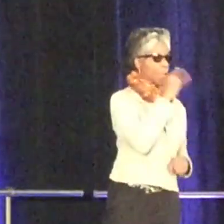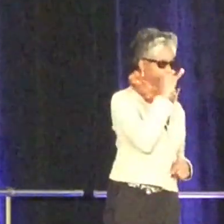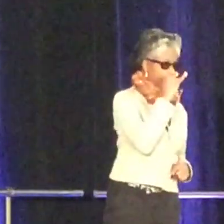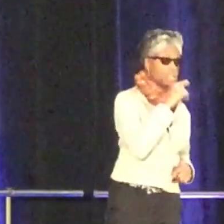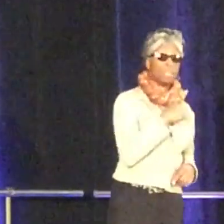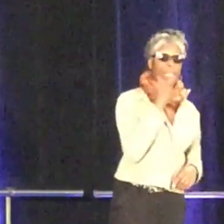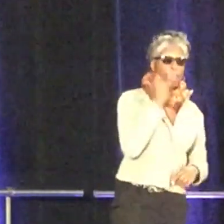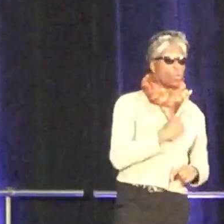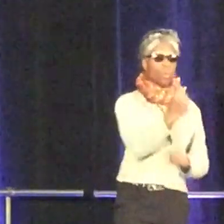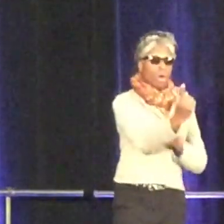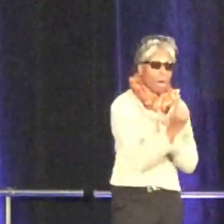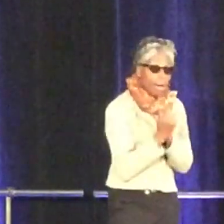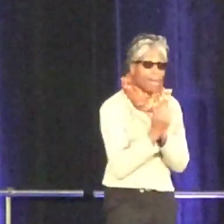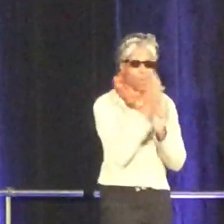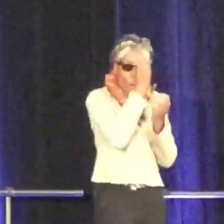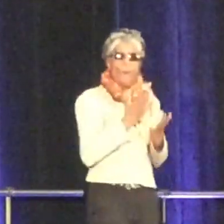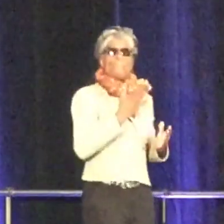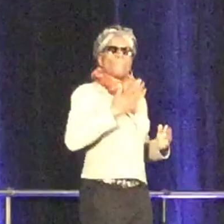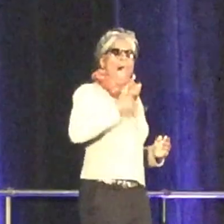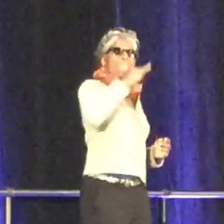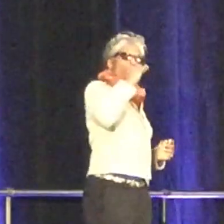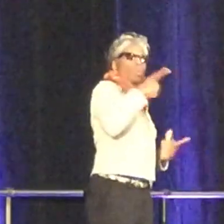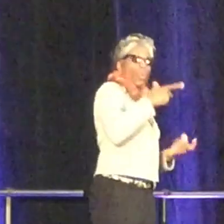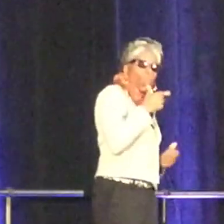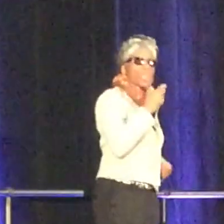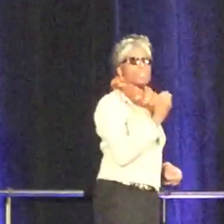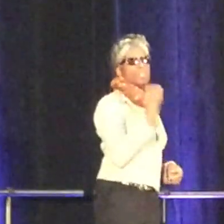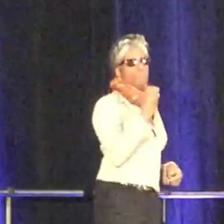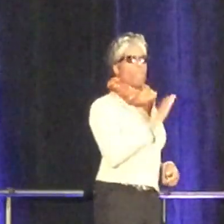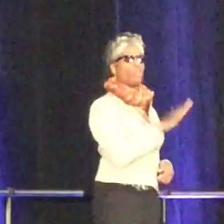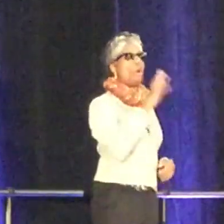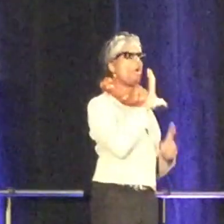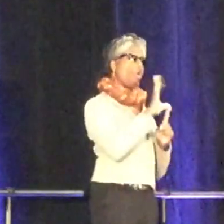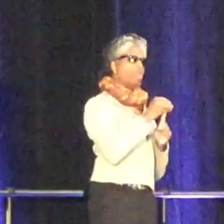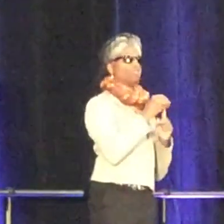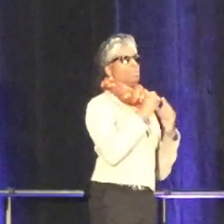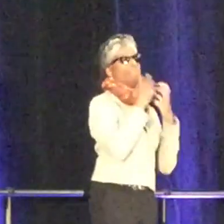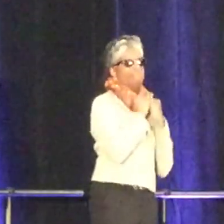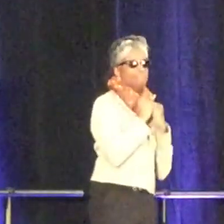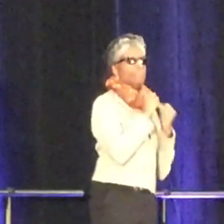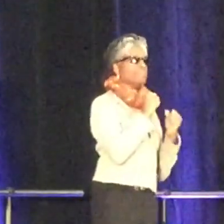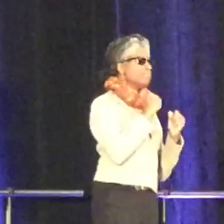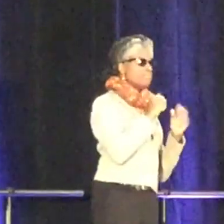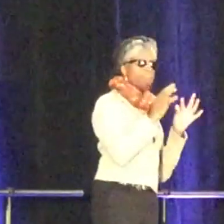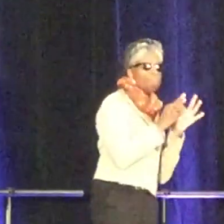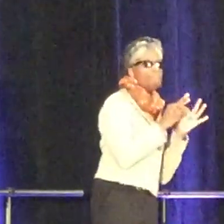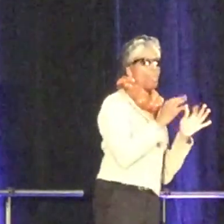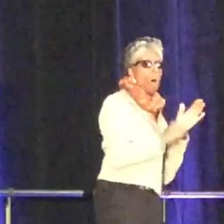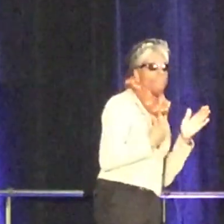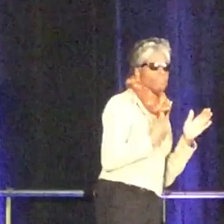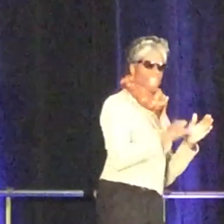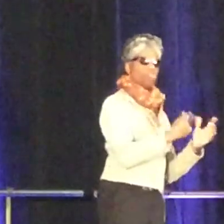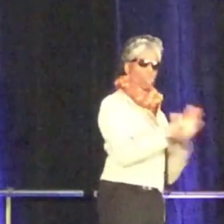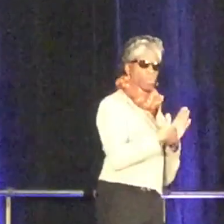their cultures that is an asset. That's where we're going to start. No more giving this negative narrative, right?